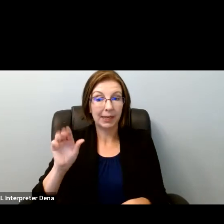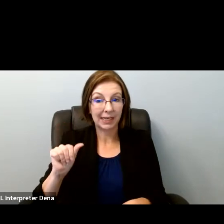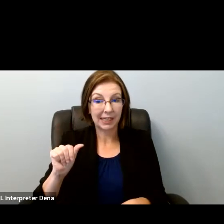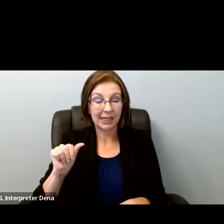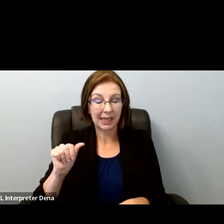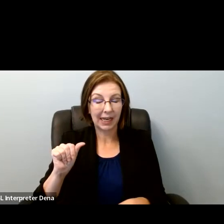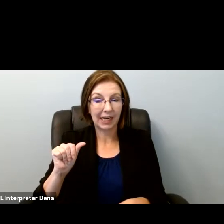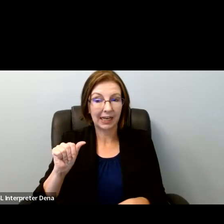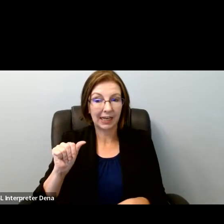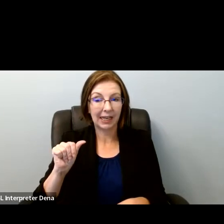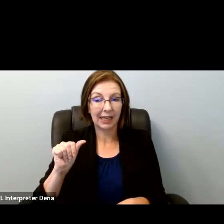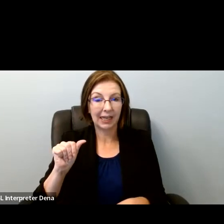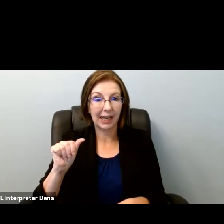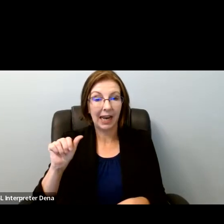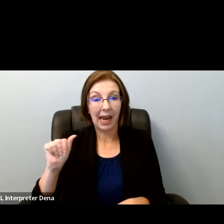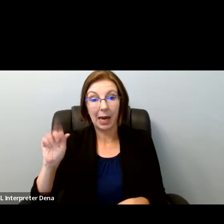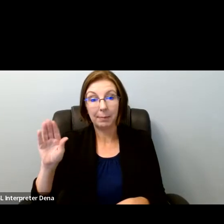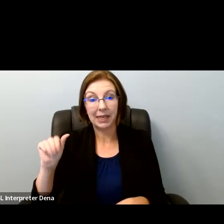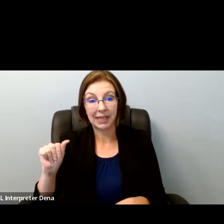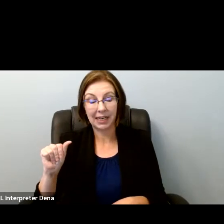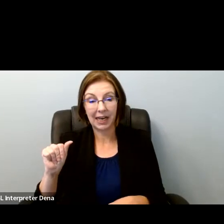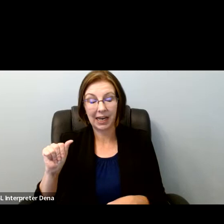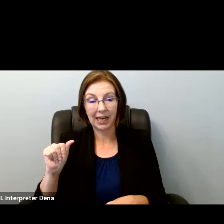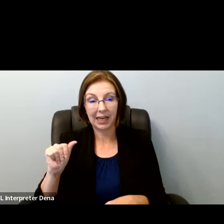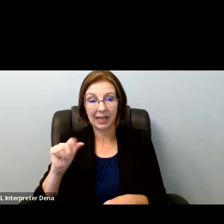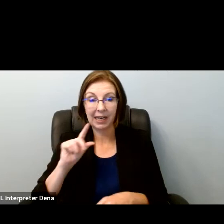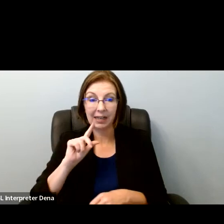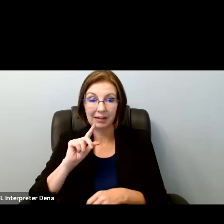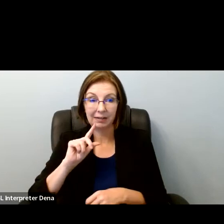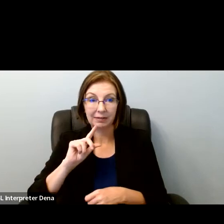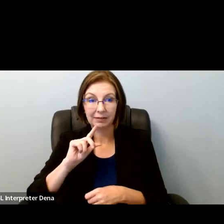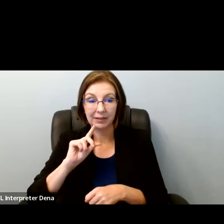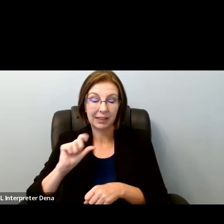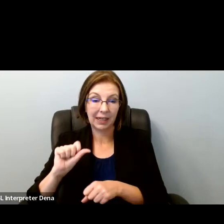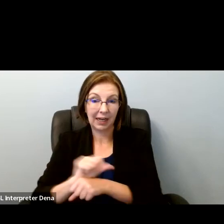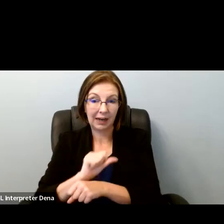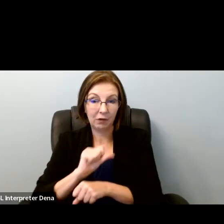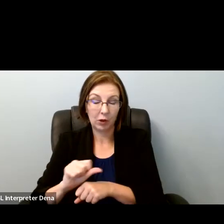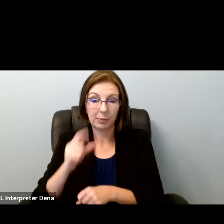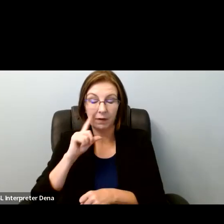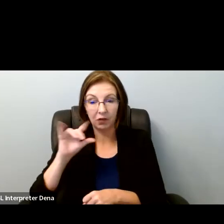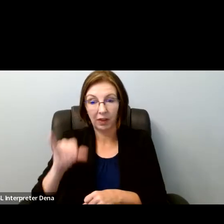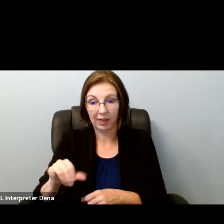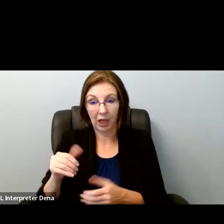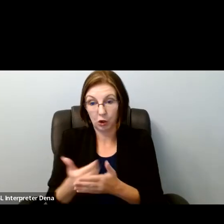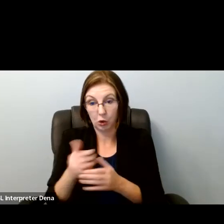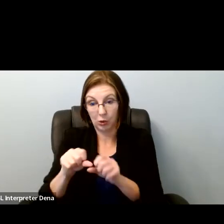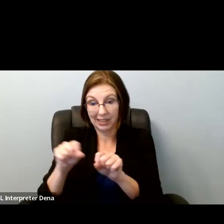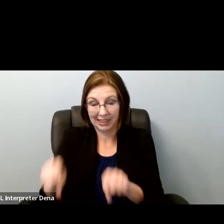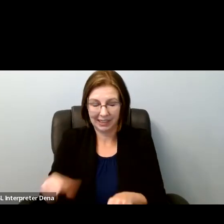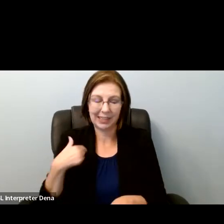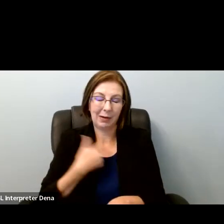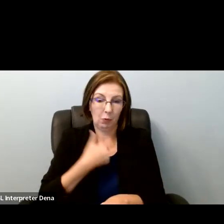efficiency, ABA enforcement efficiency as well. So this new system is in place right now.